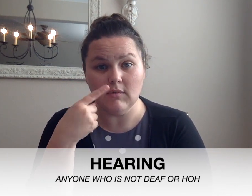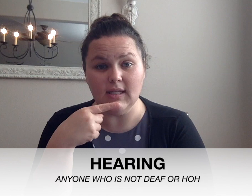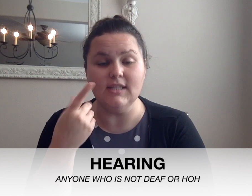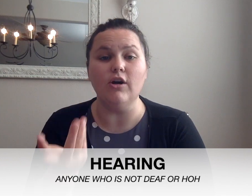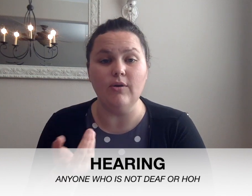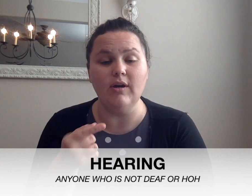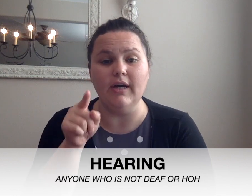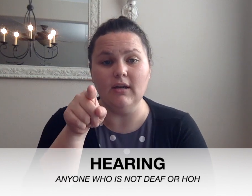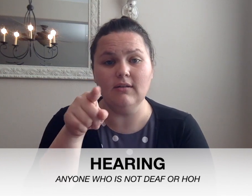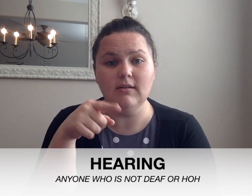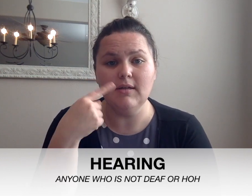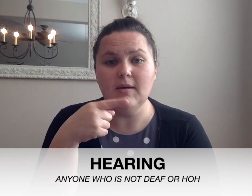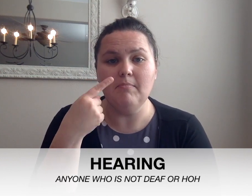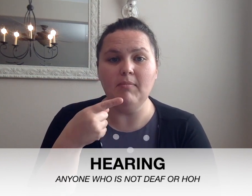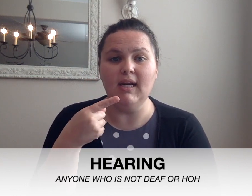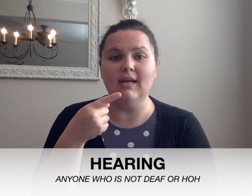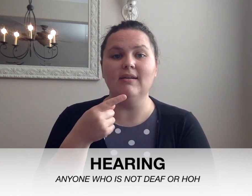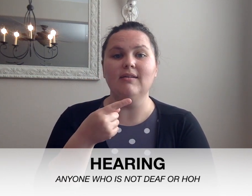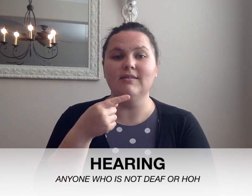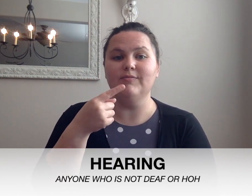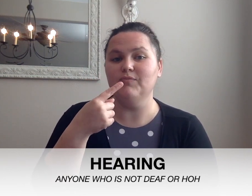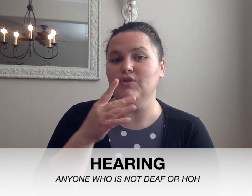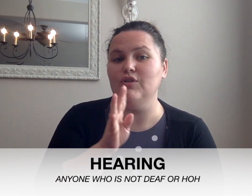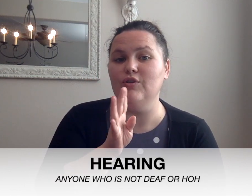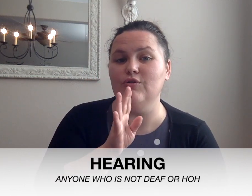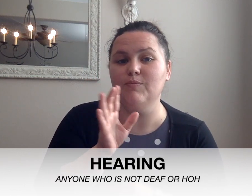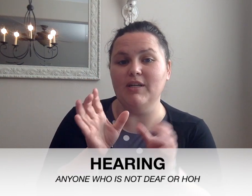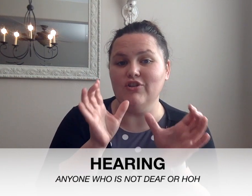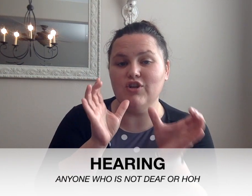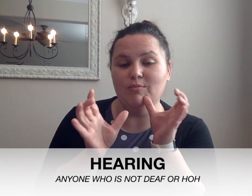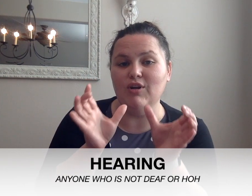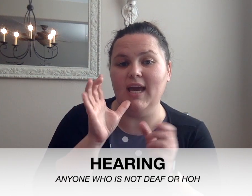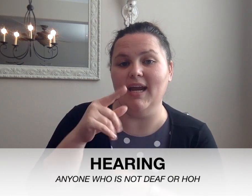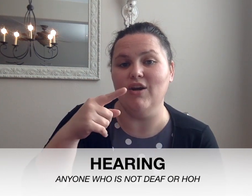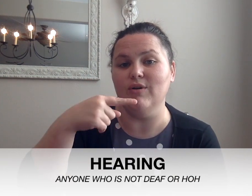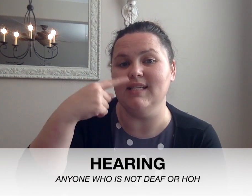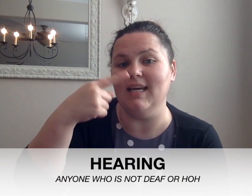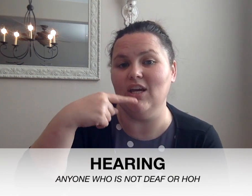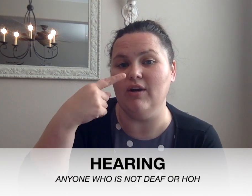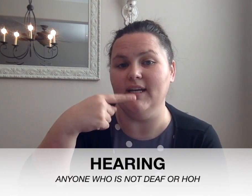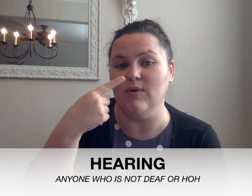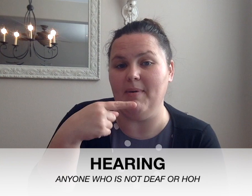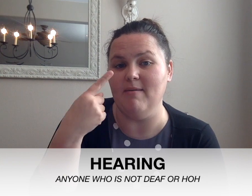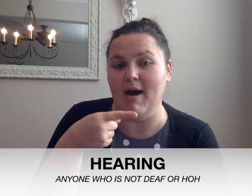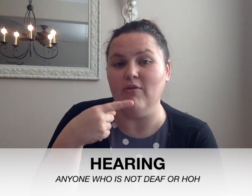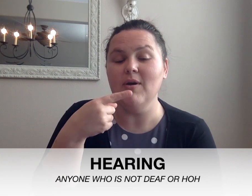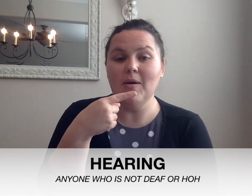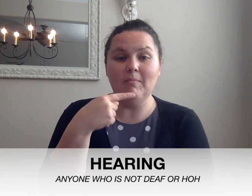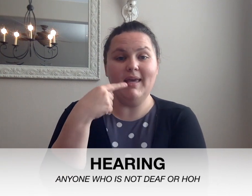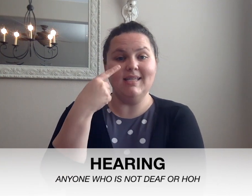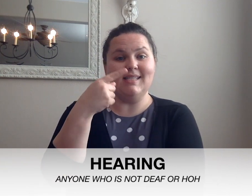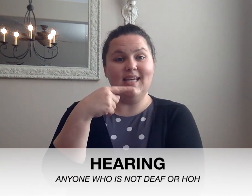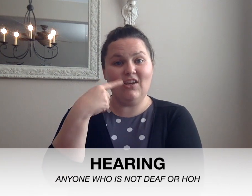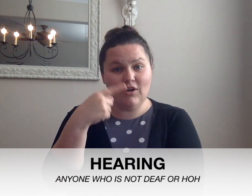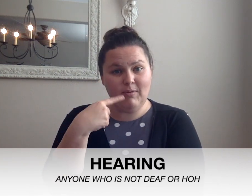That's are you hearing? Meaning, do you use speech to communicate? Notice that hearing is right by the mouth because hearing